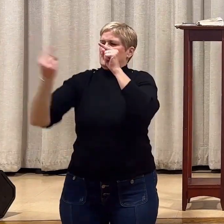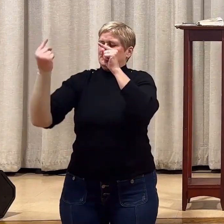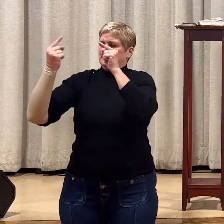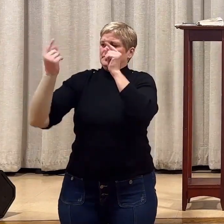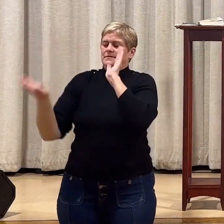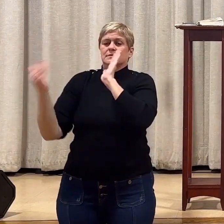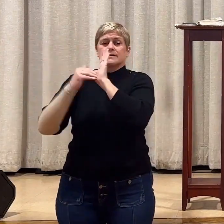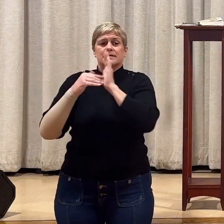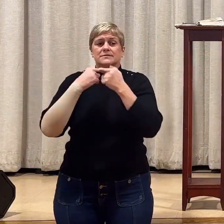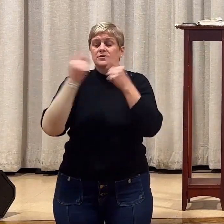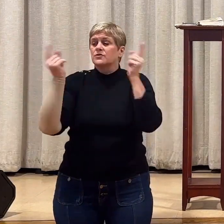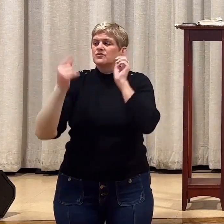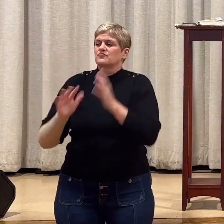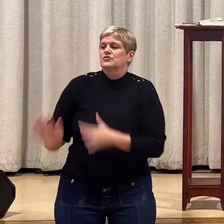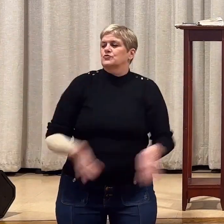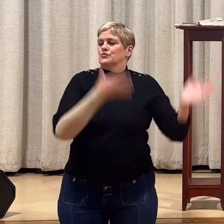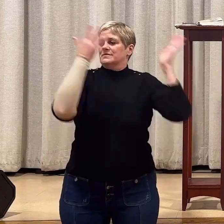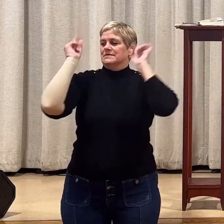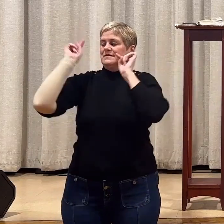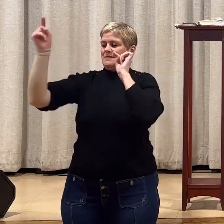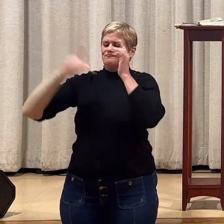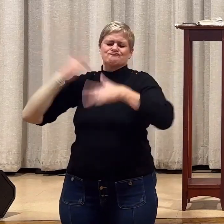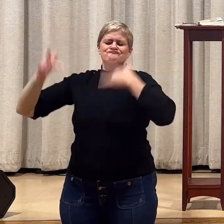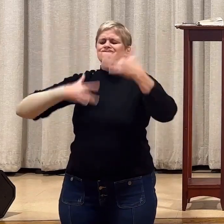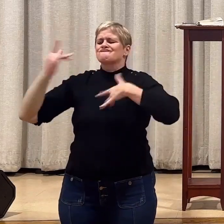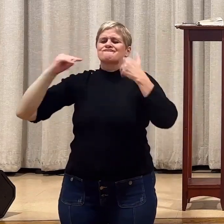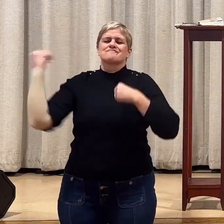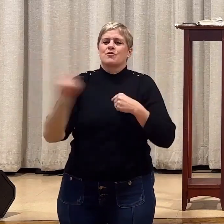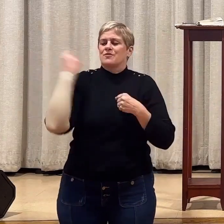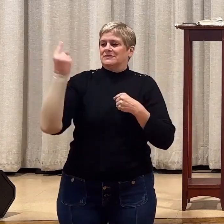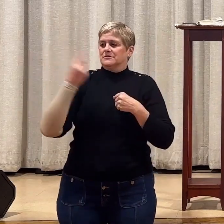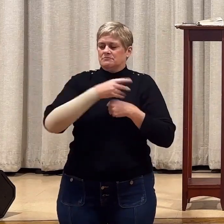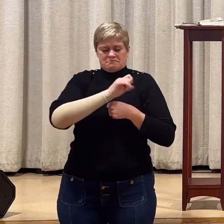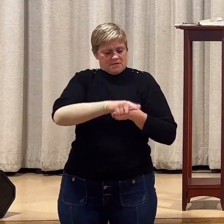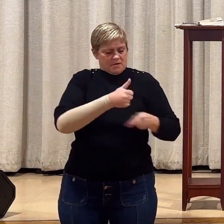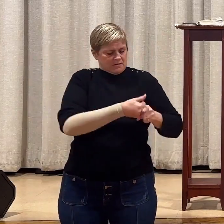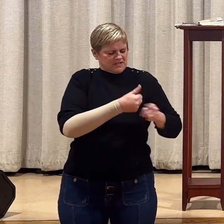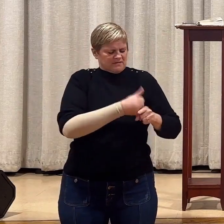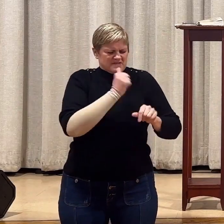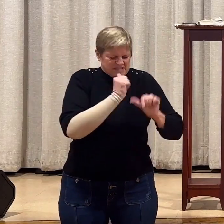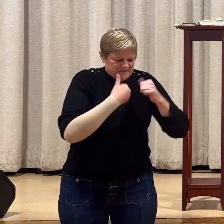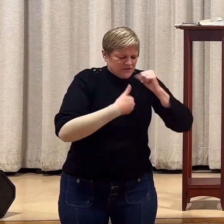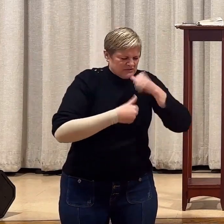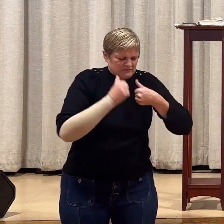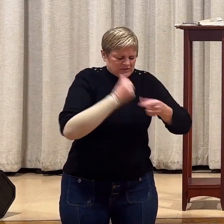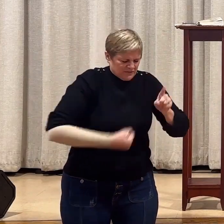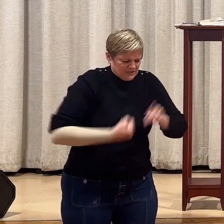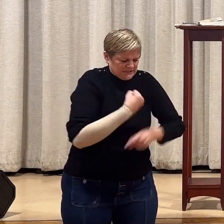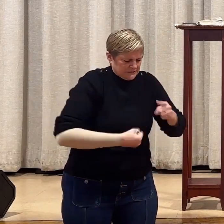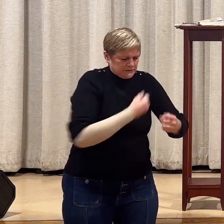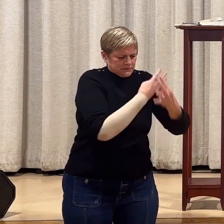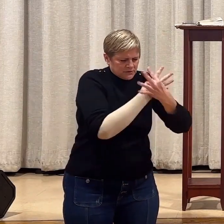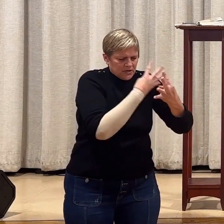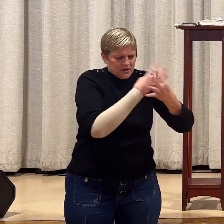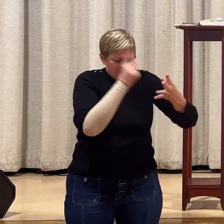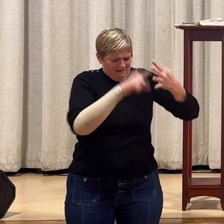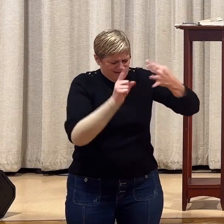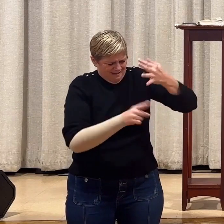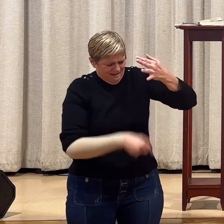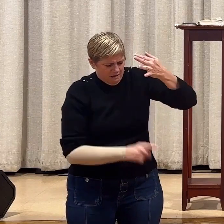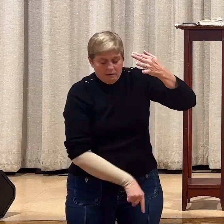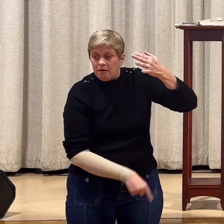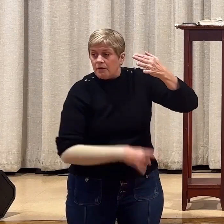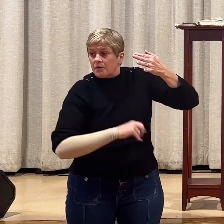it. Rejoice. You see, Paul went through so much suffering in his life.